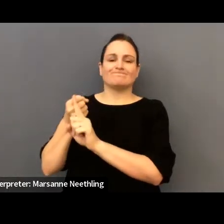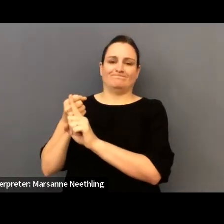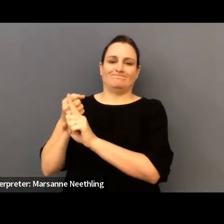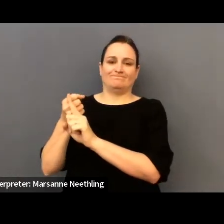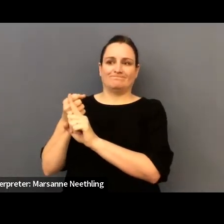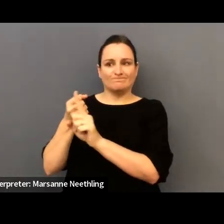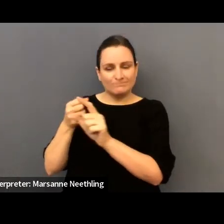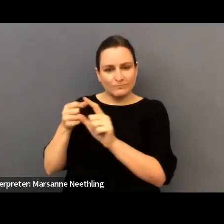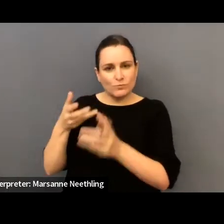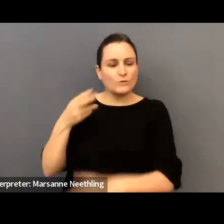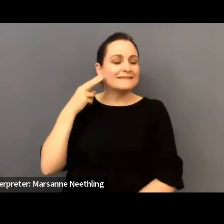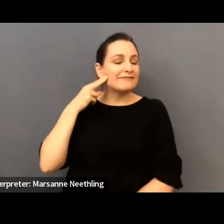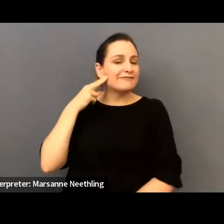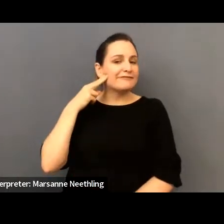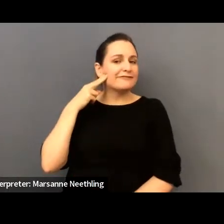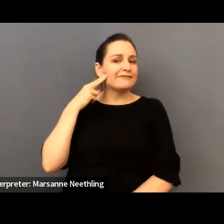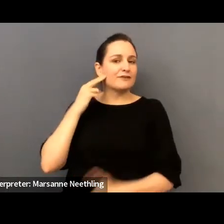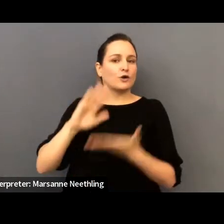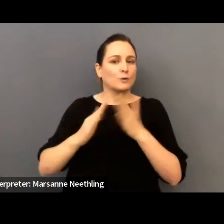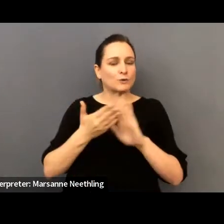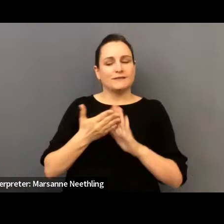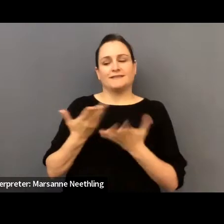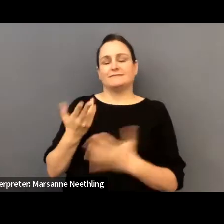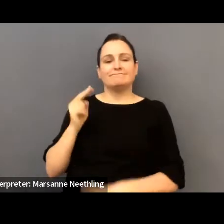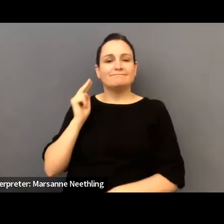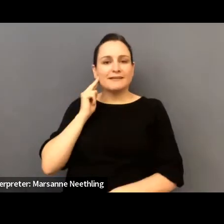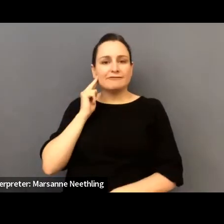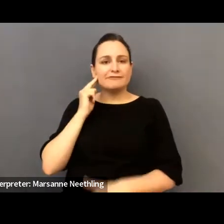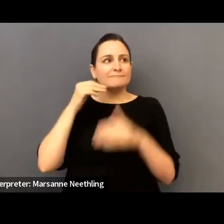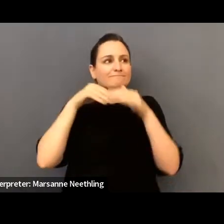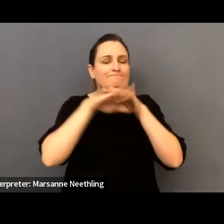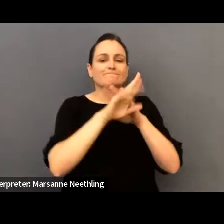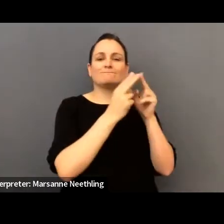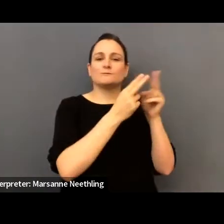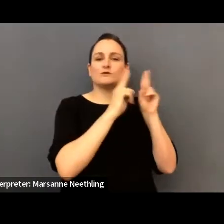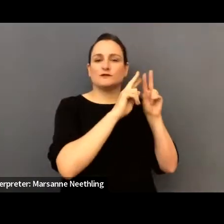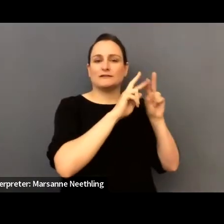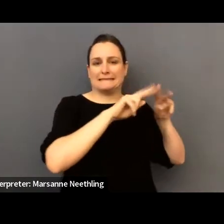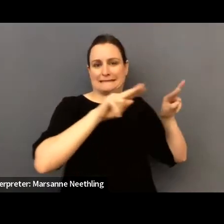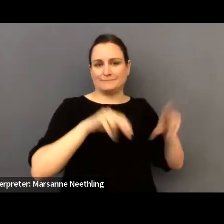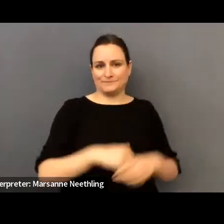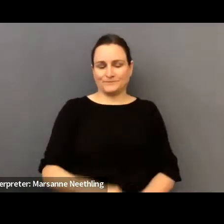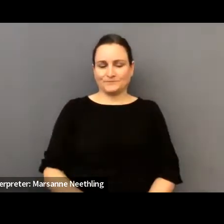higher education. So yeah, that will be my response to that.